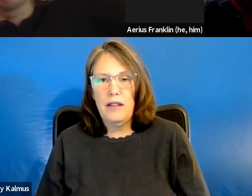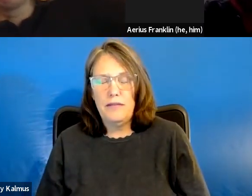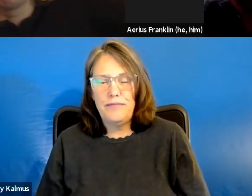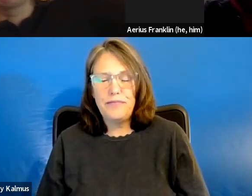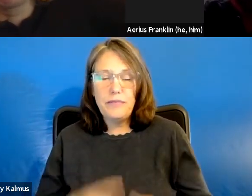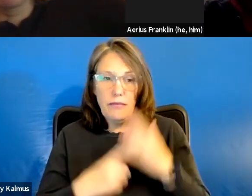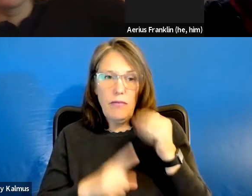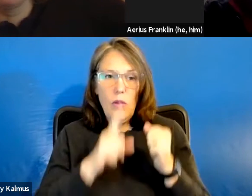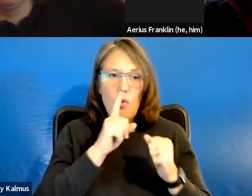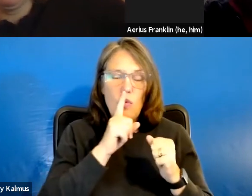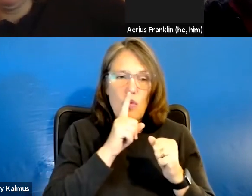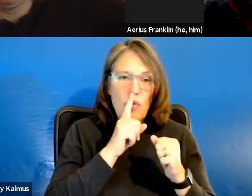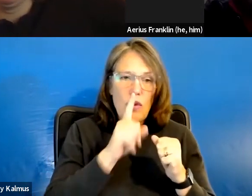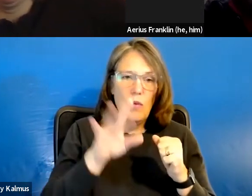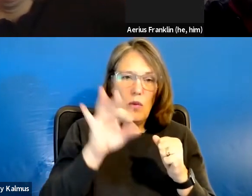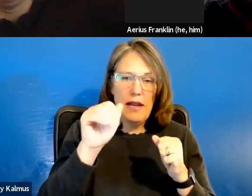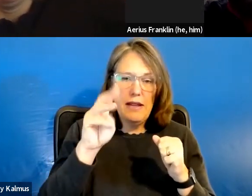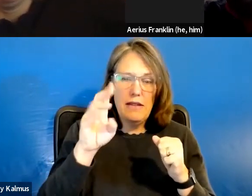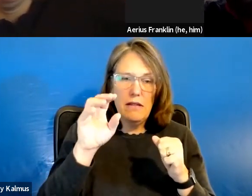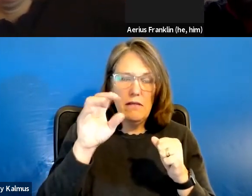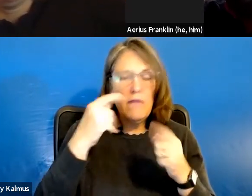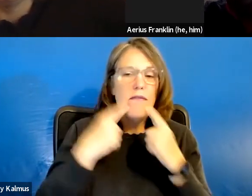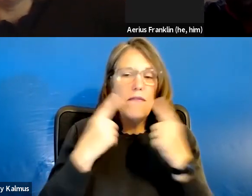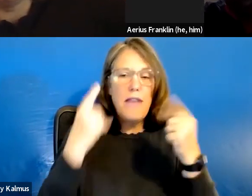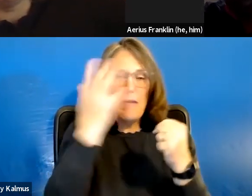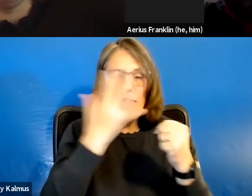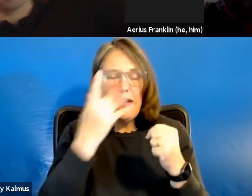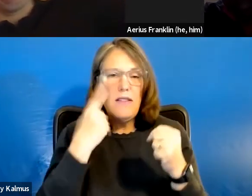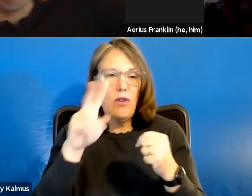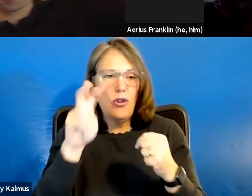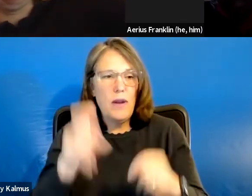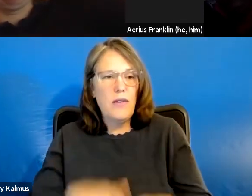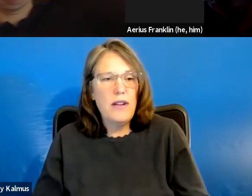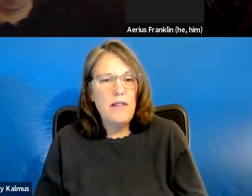What is famous faces for 200? Perfect.